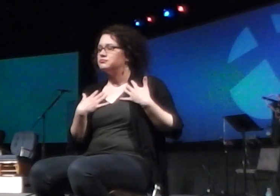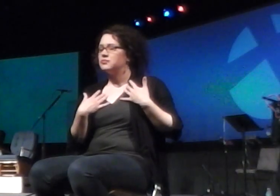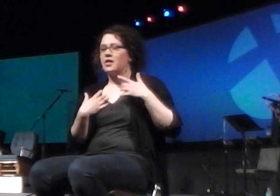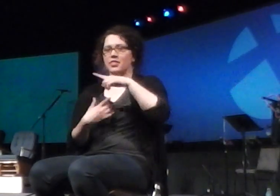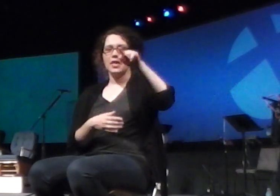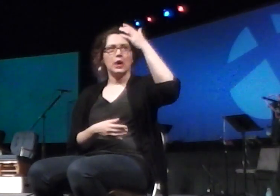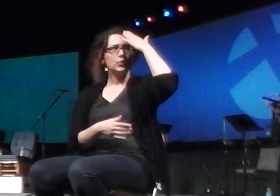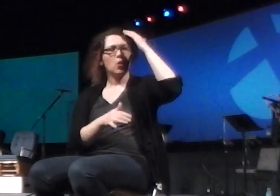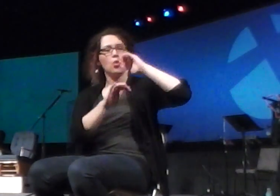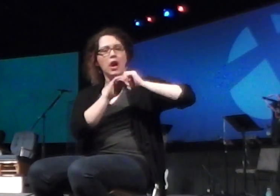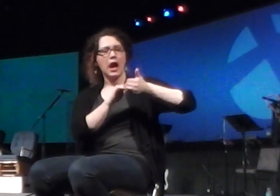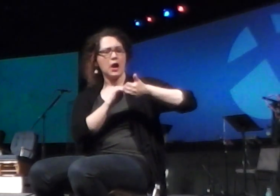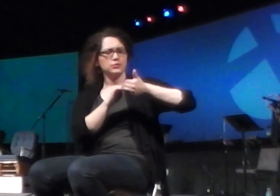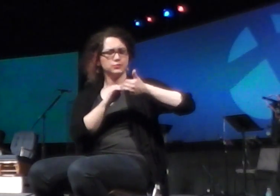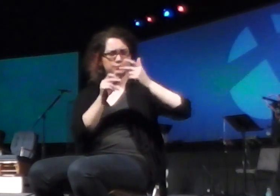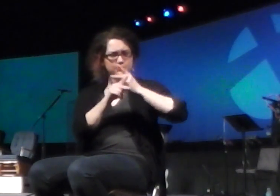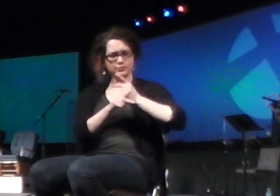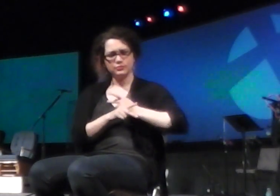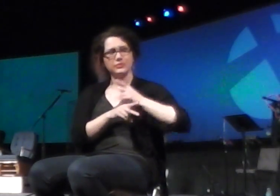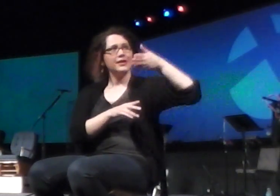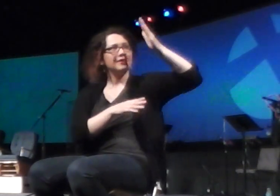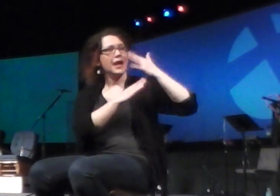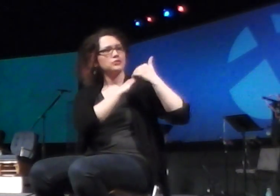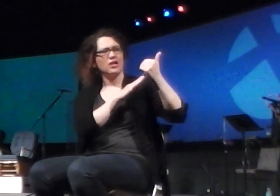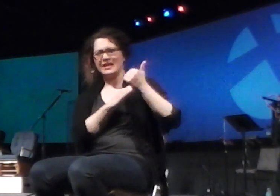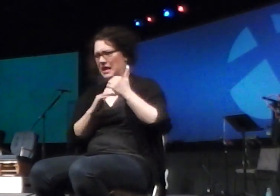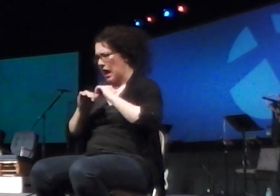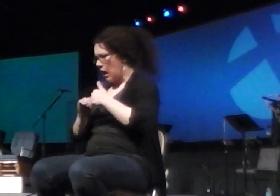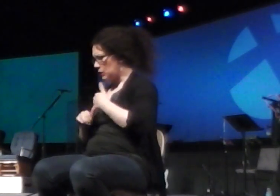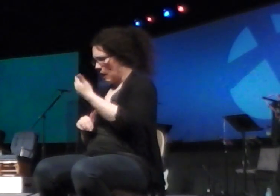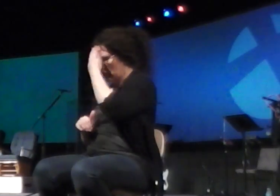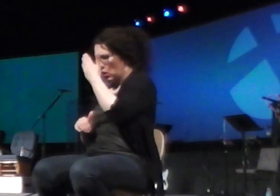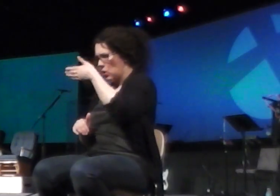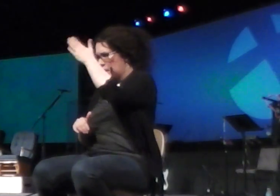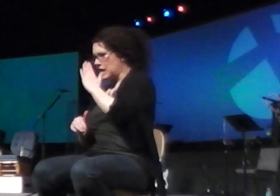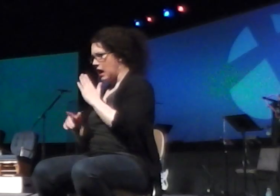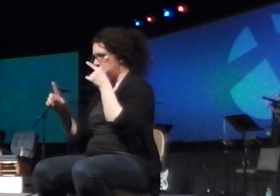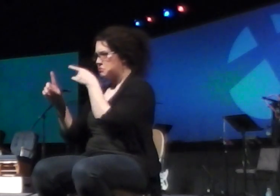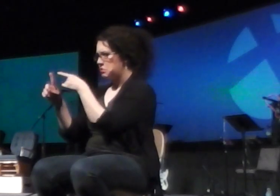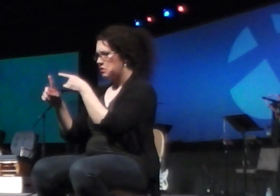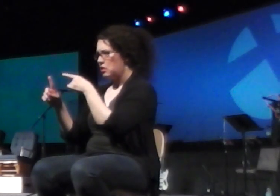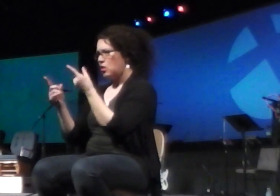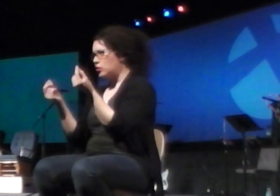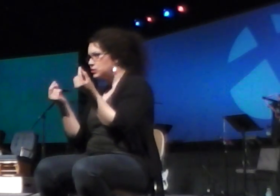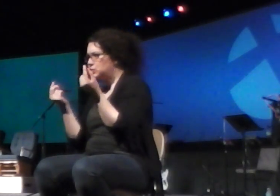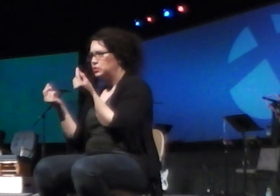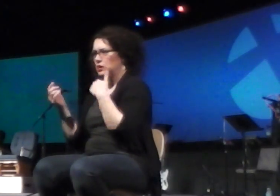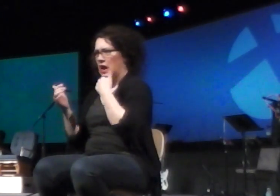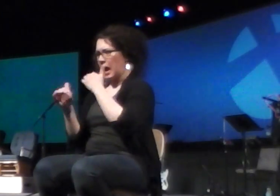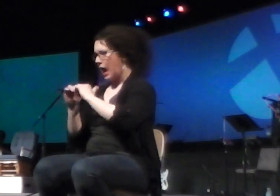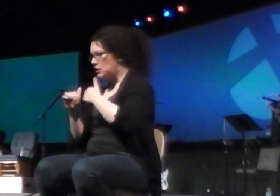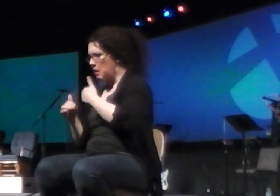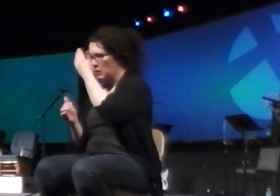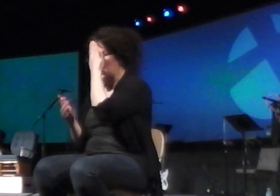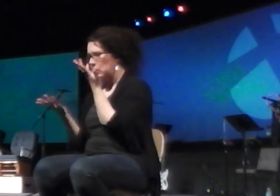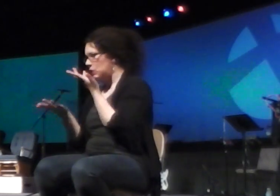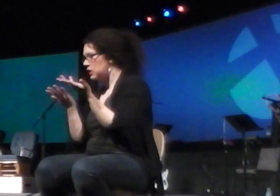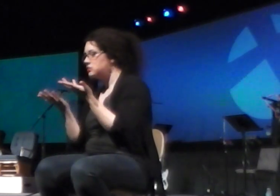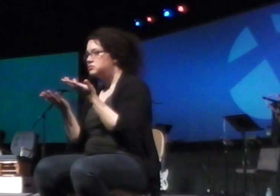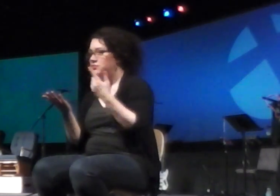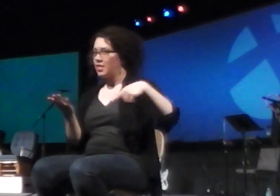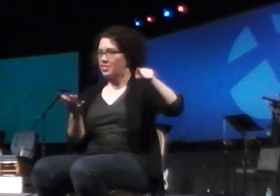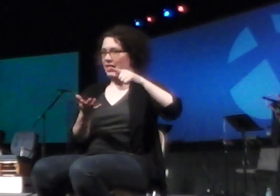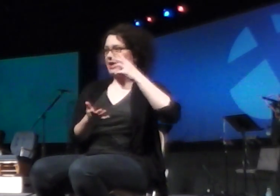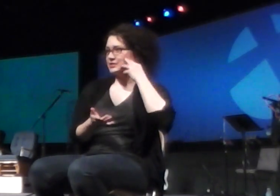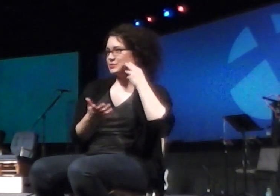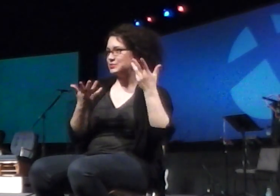I know what God's will is for my life? How do I know what I'm supposed to do? They've navigated that, and they've walked through it. And